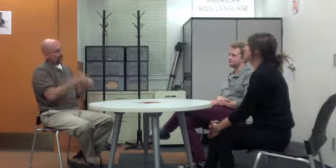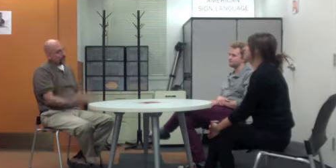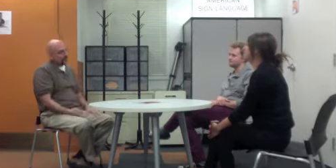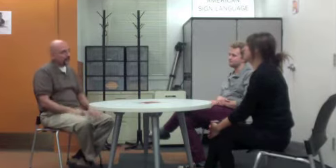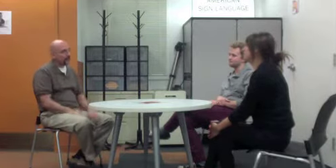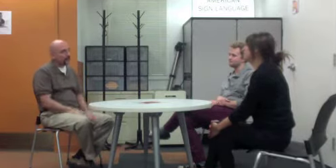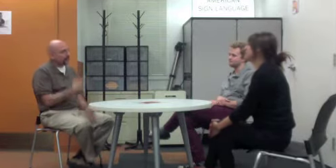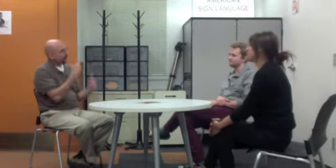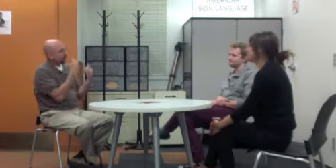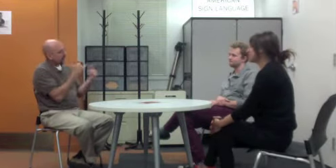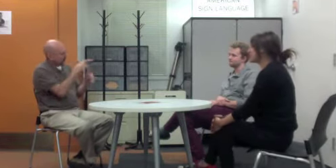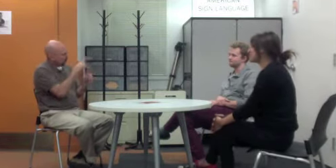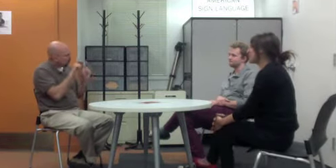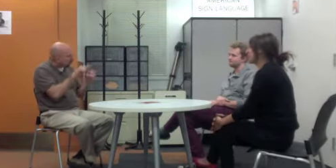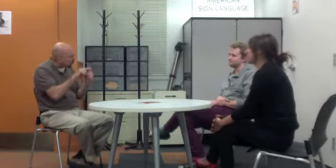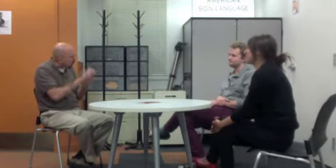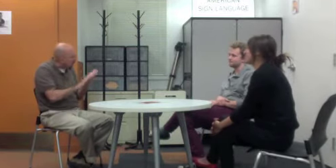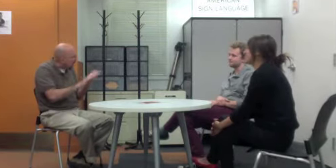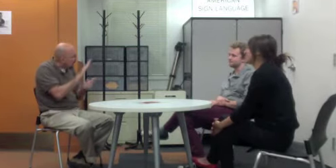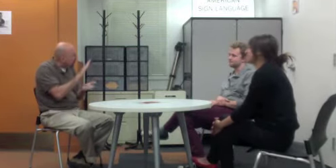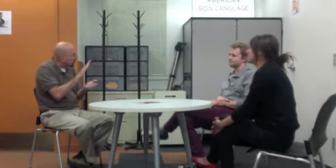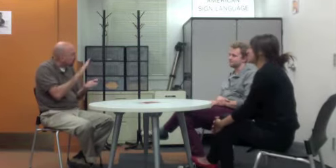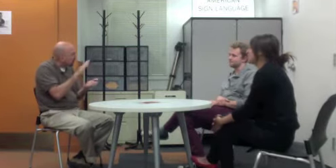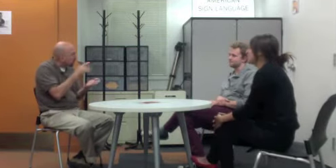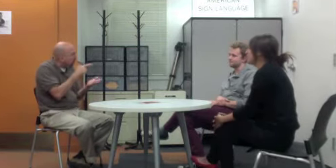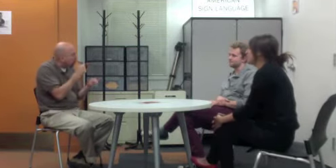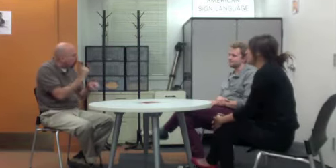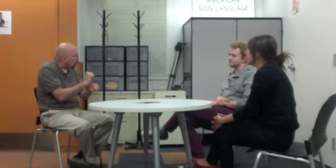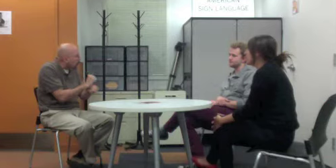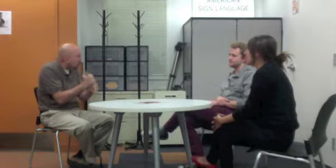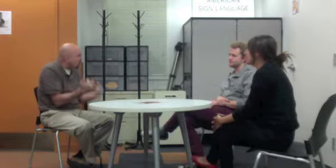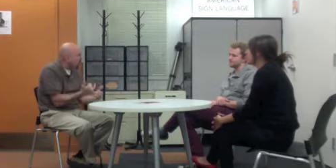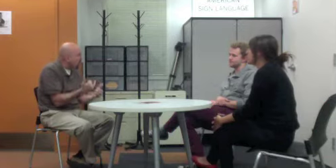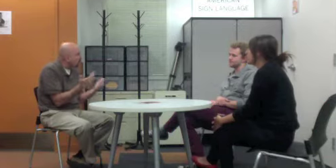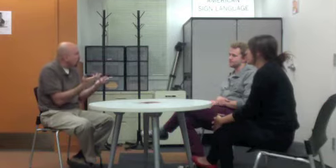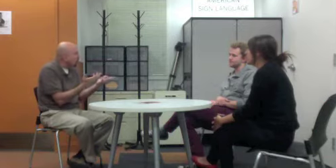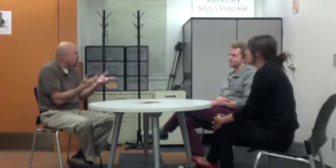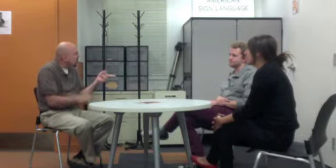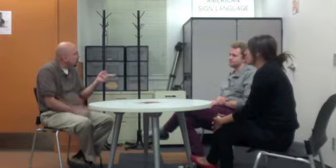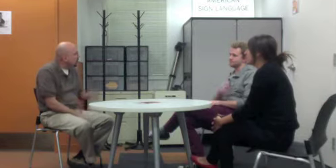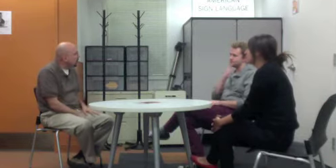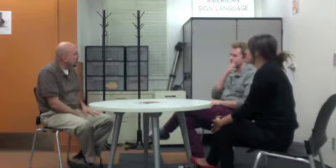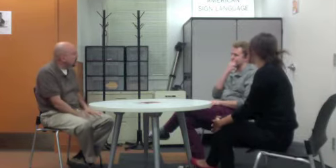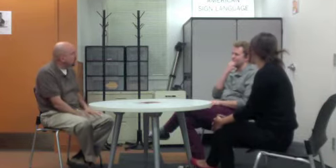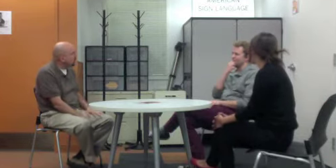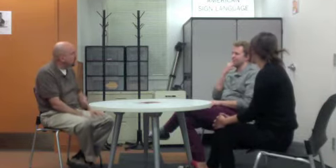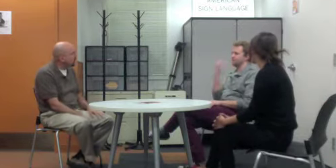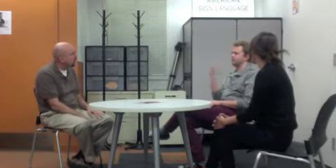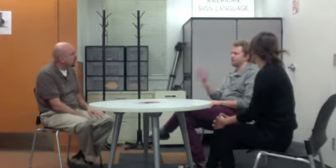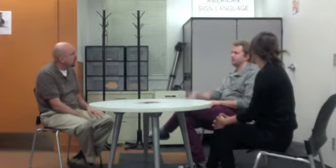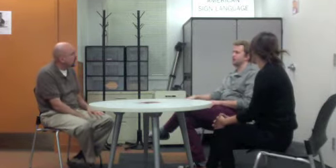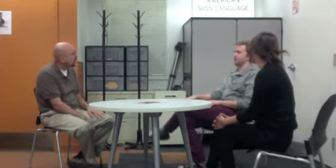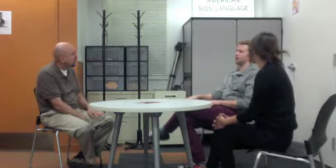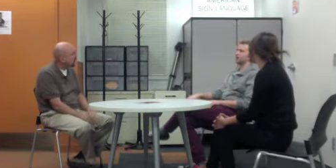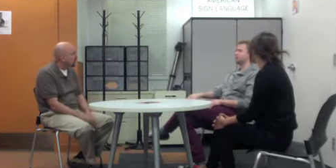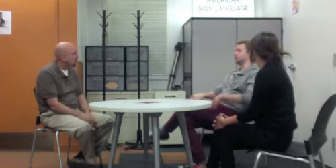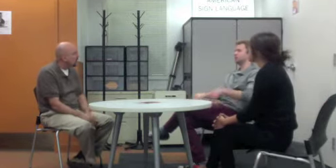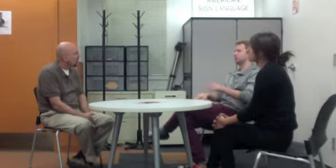to look forward to and be satisfied with. So are you going to college or not? Are you working? What are you doing? I have a part-time job at the